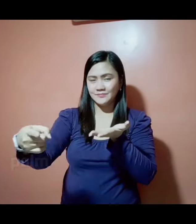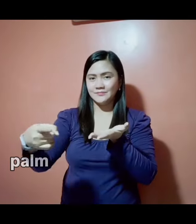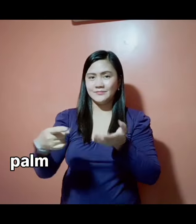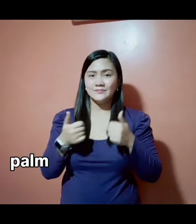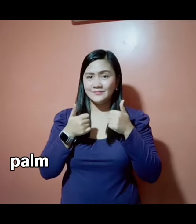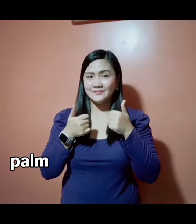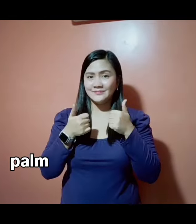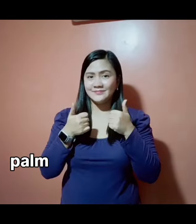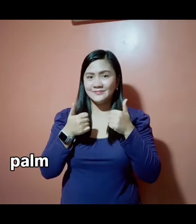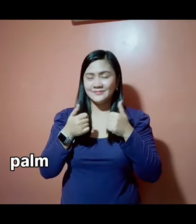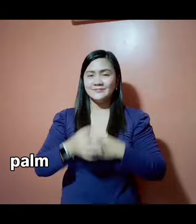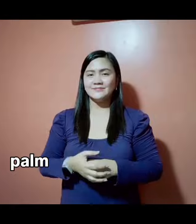palm.